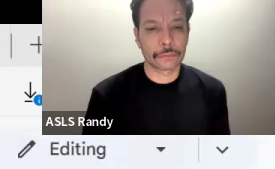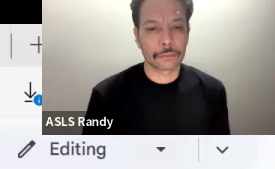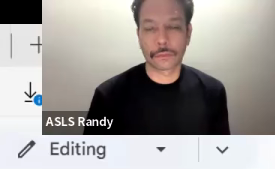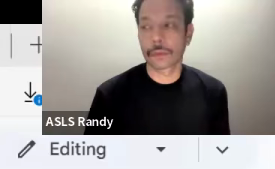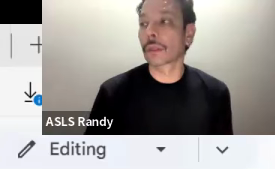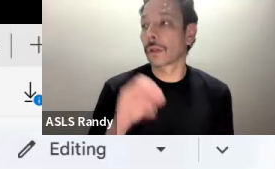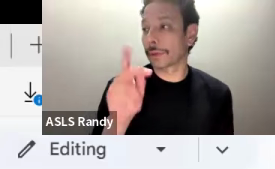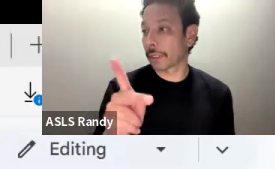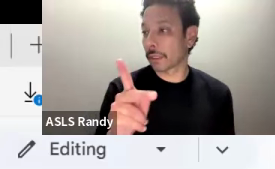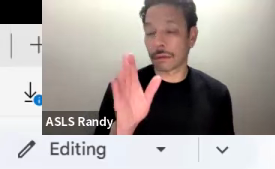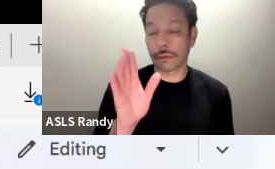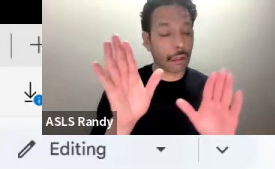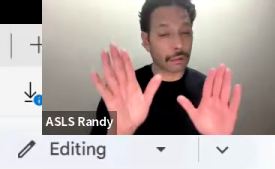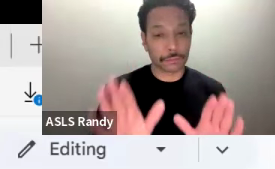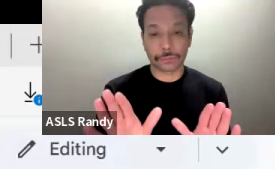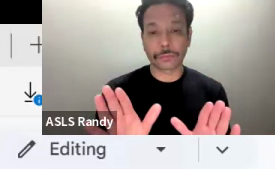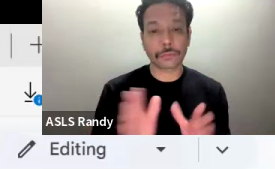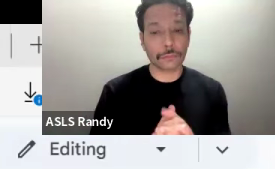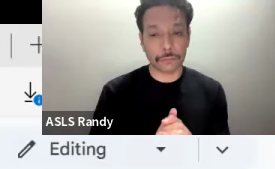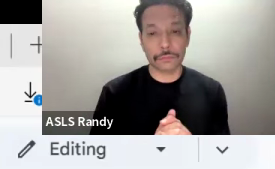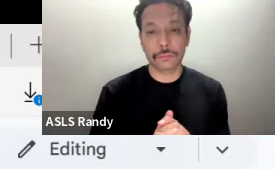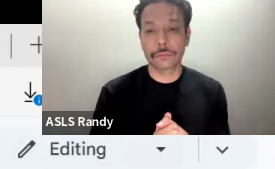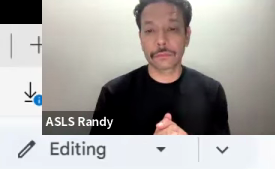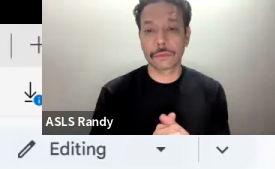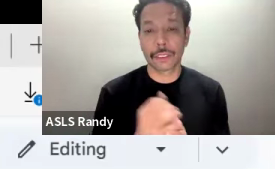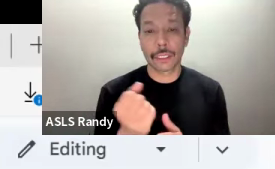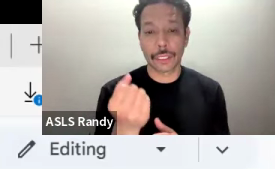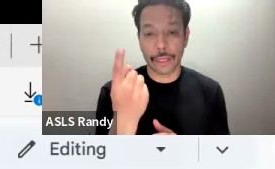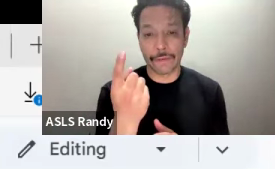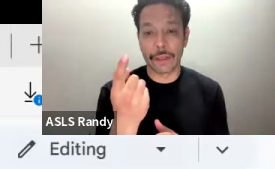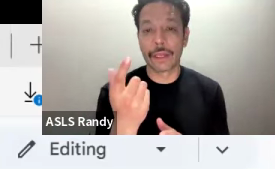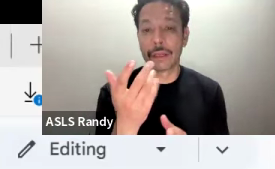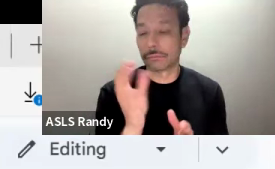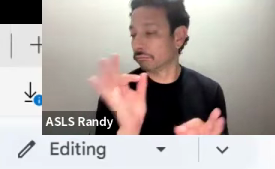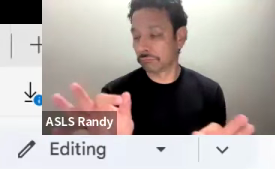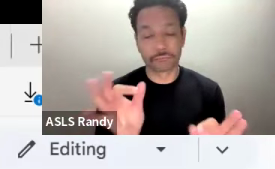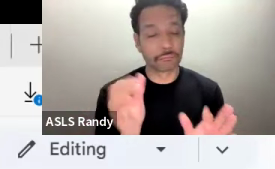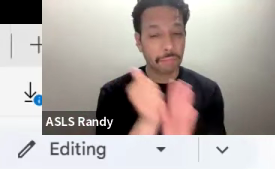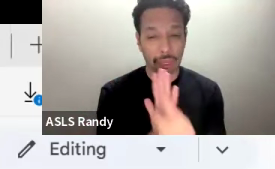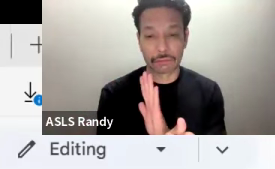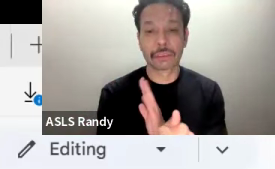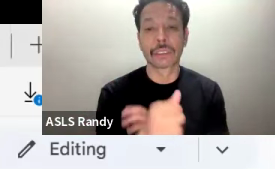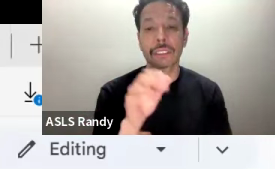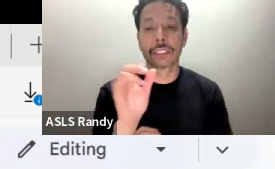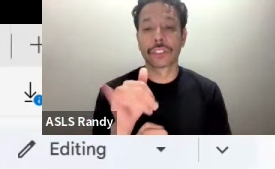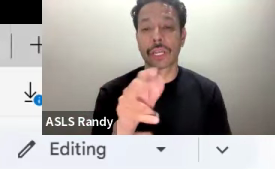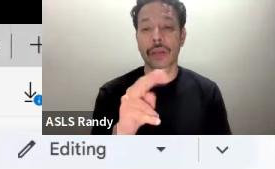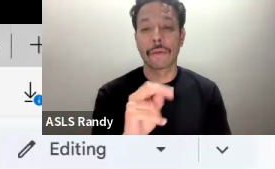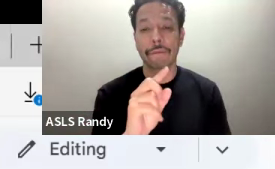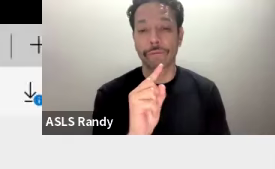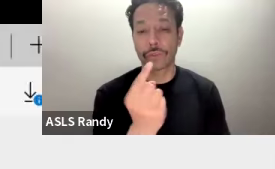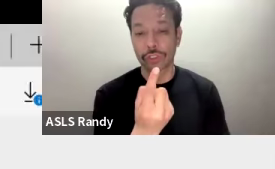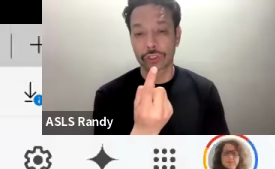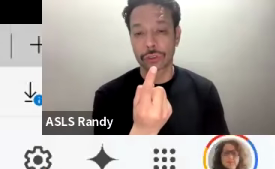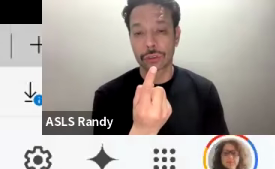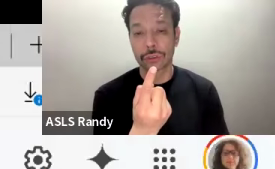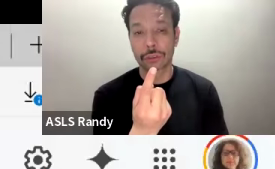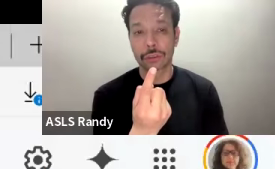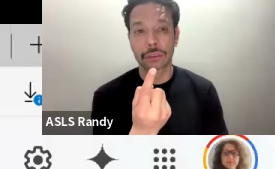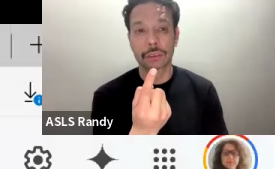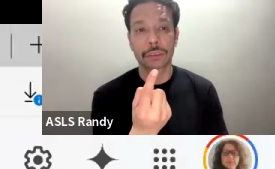Okay, awesome. We have 11 votes. The motion passes. Thank you. The January 1st general